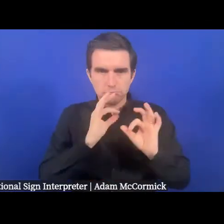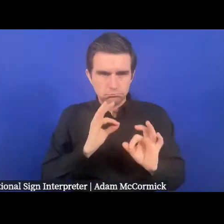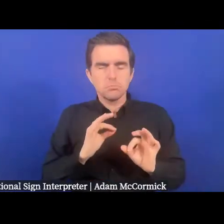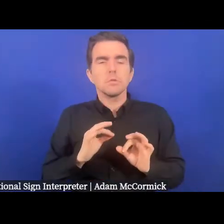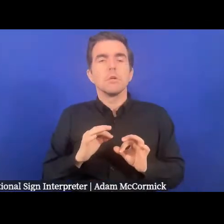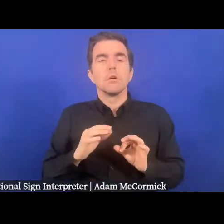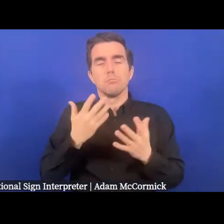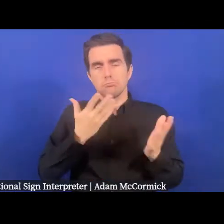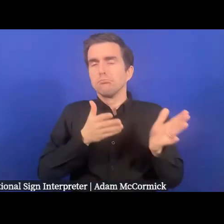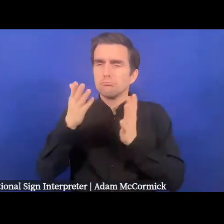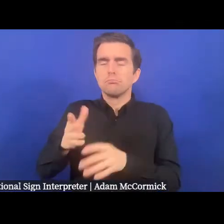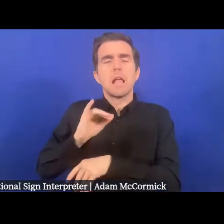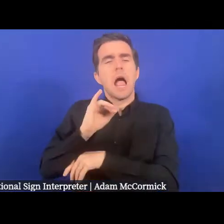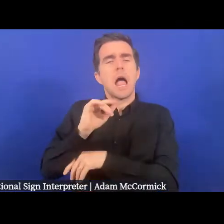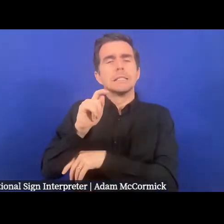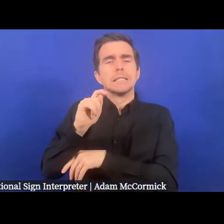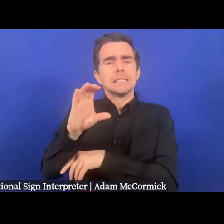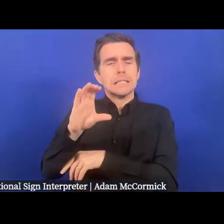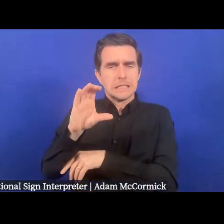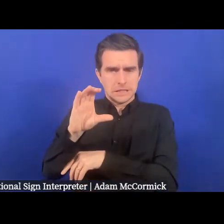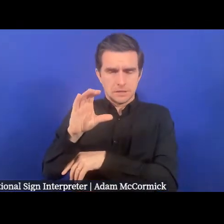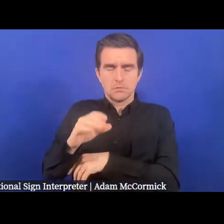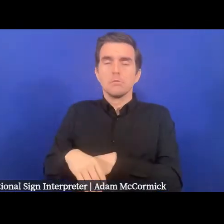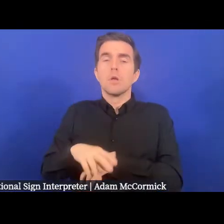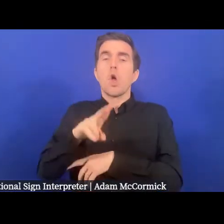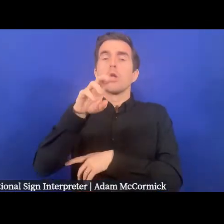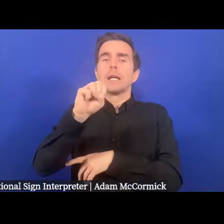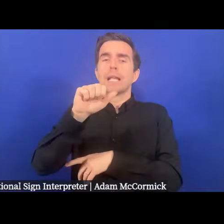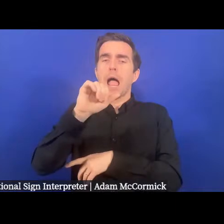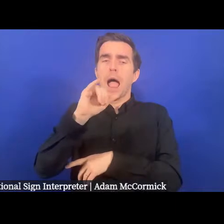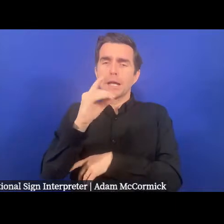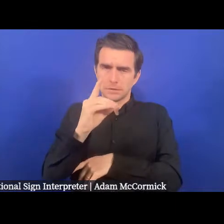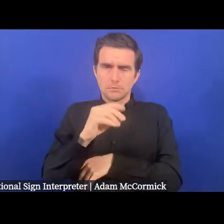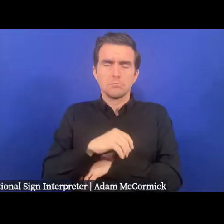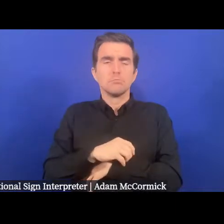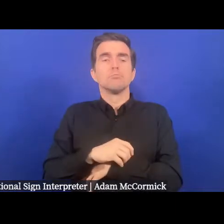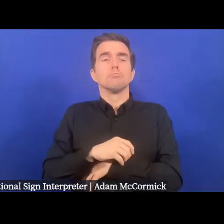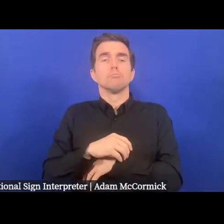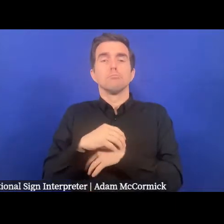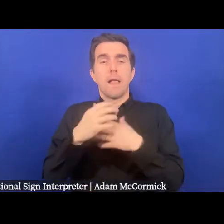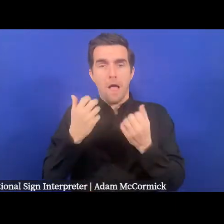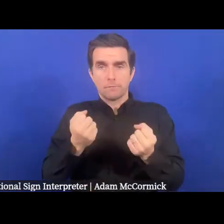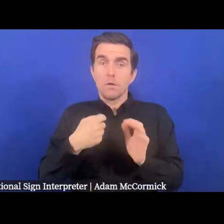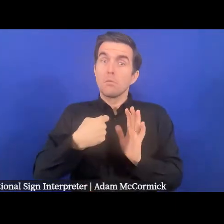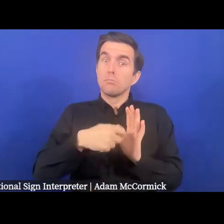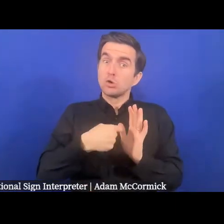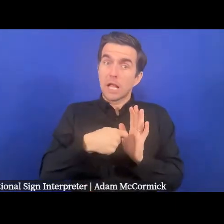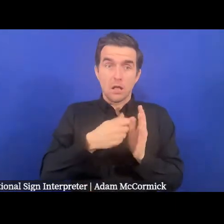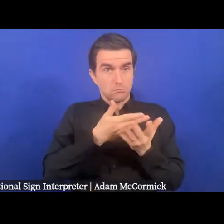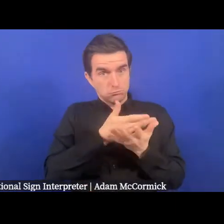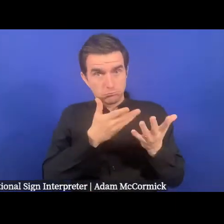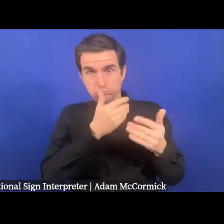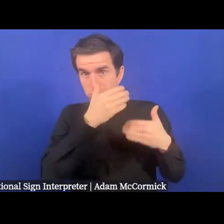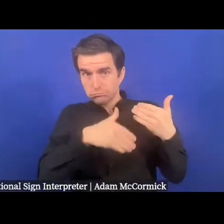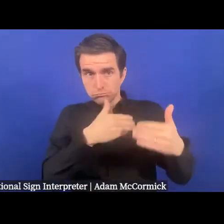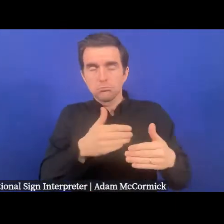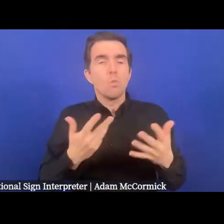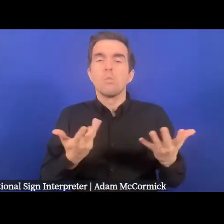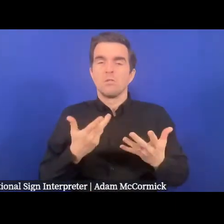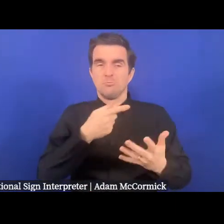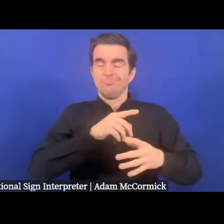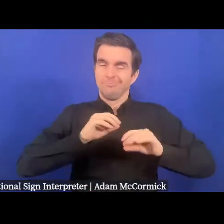they're training women in being media ready for their